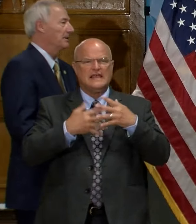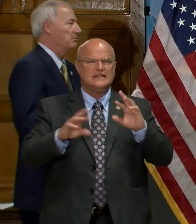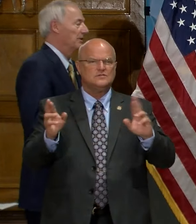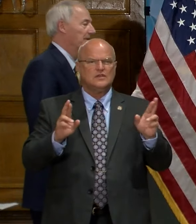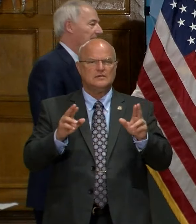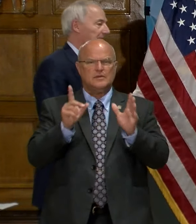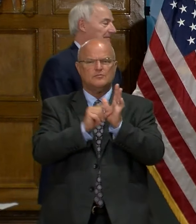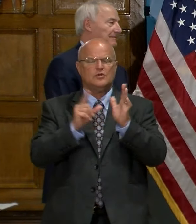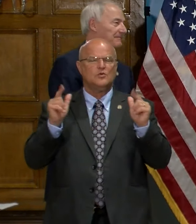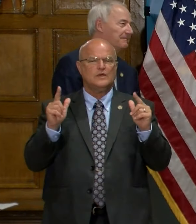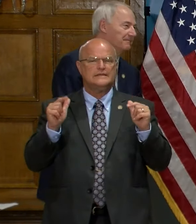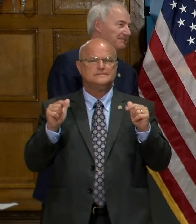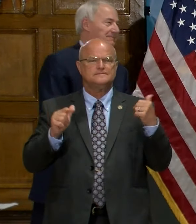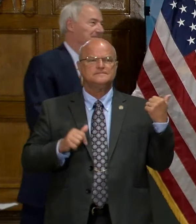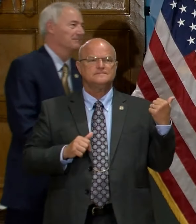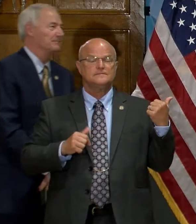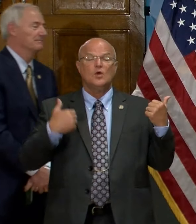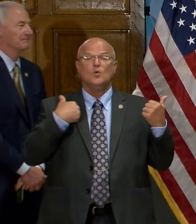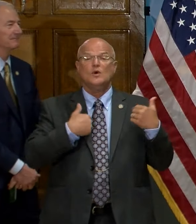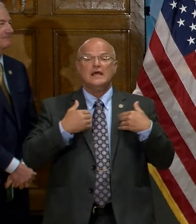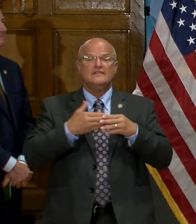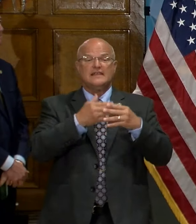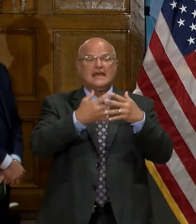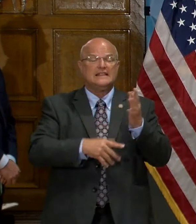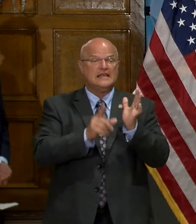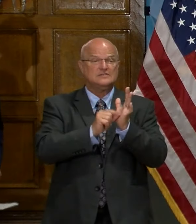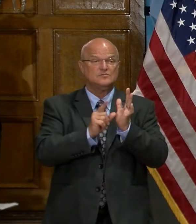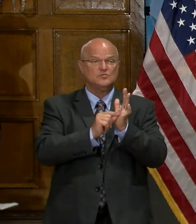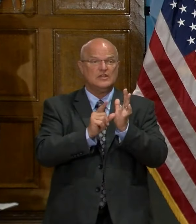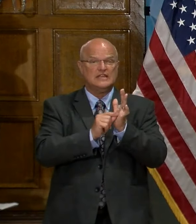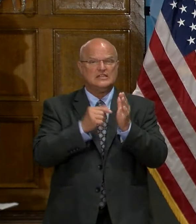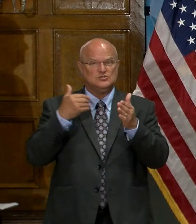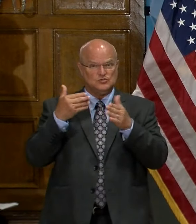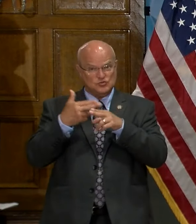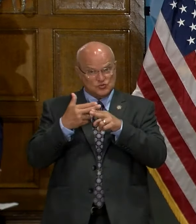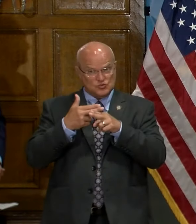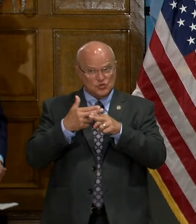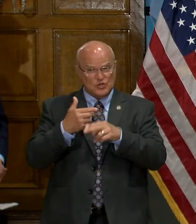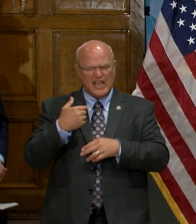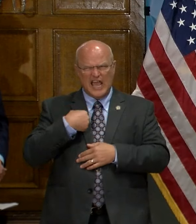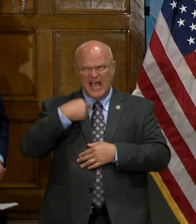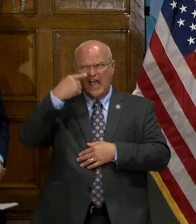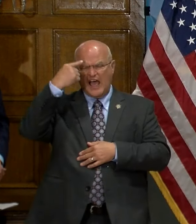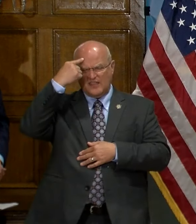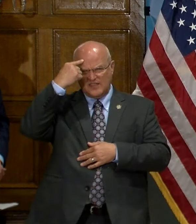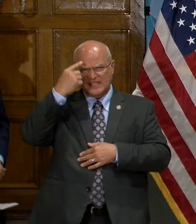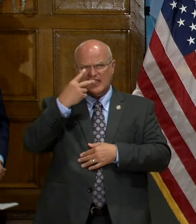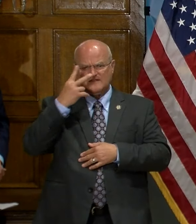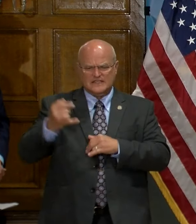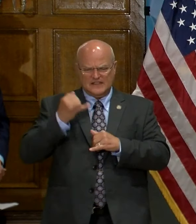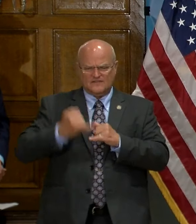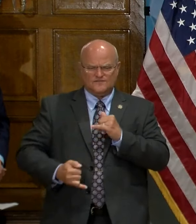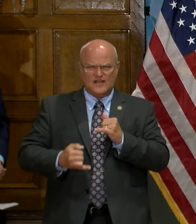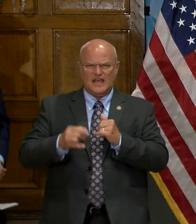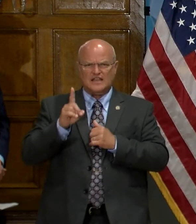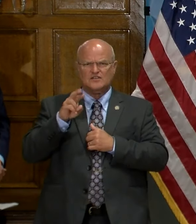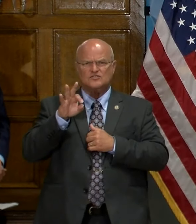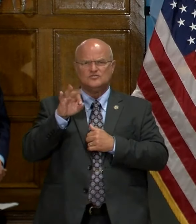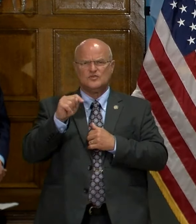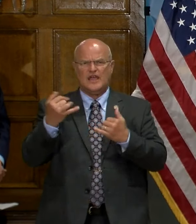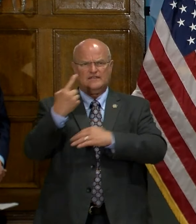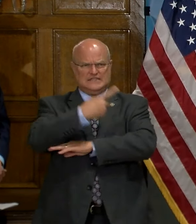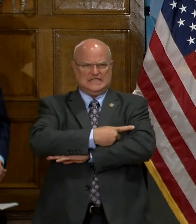guidelines ready to be printed? We'll have those guidelines very soon. I believe I've seen the final version today,